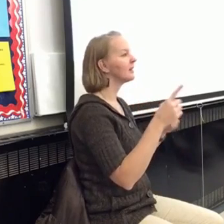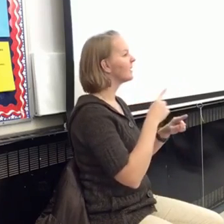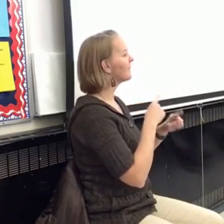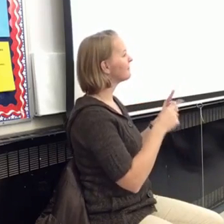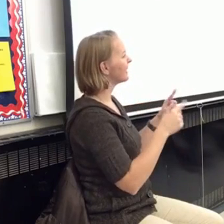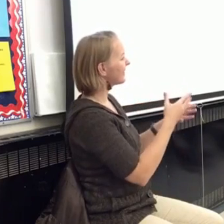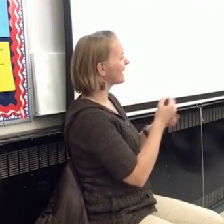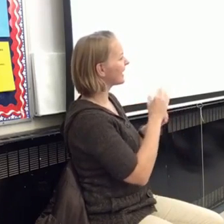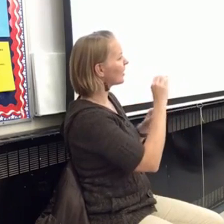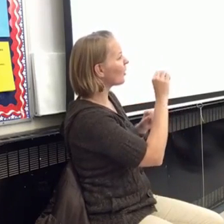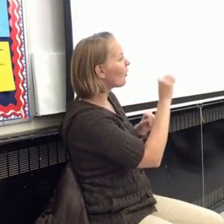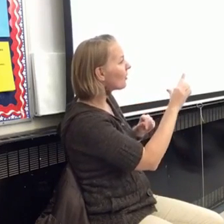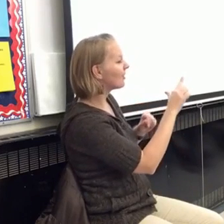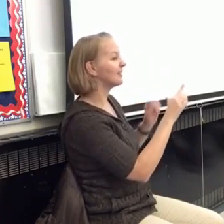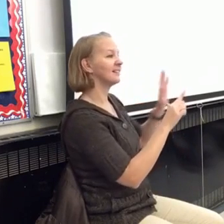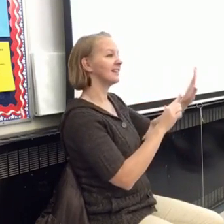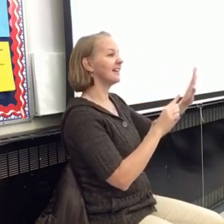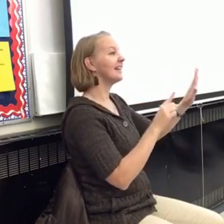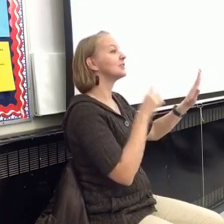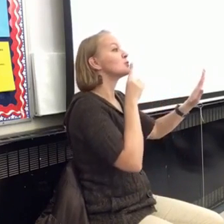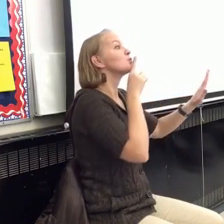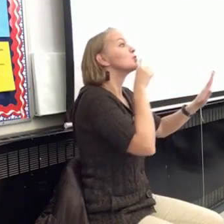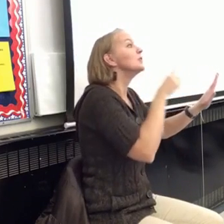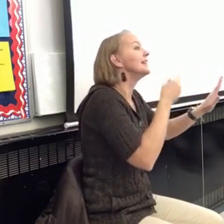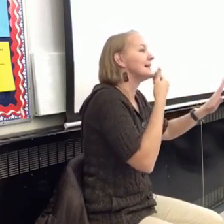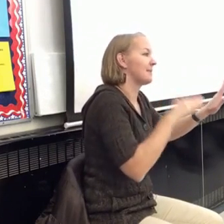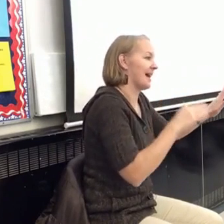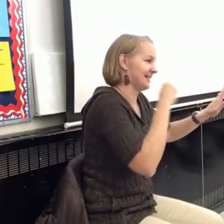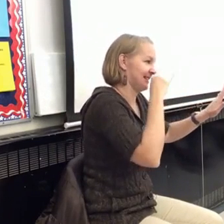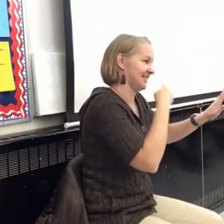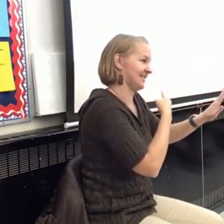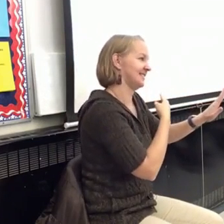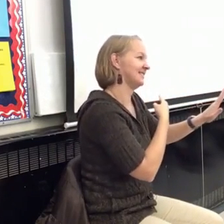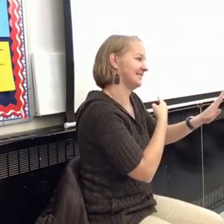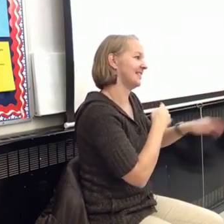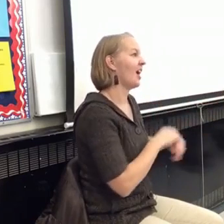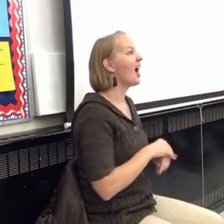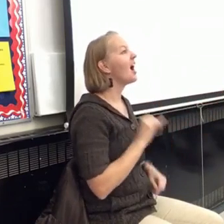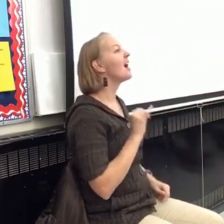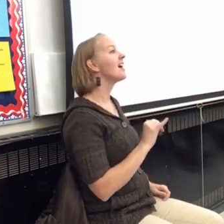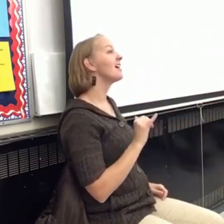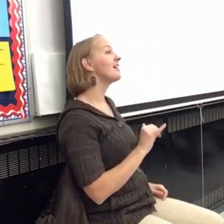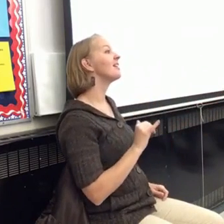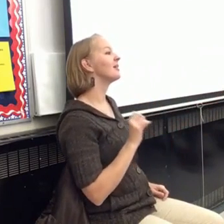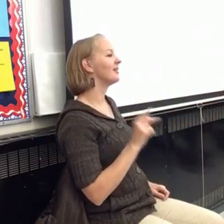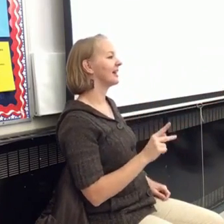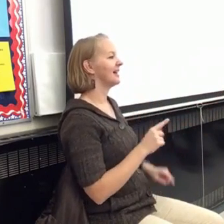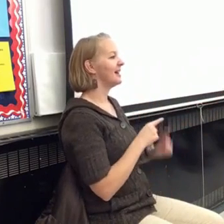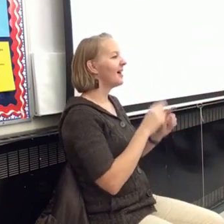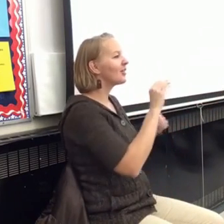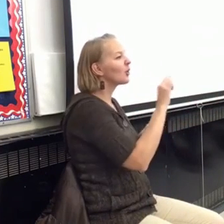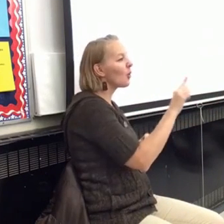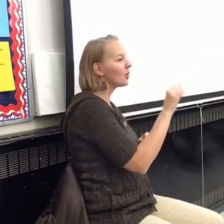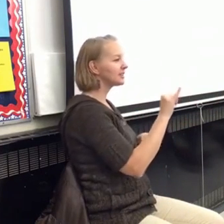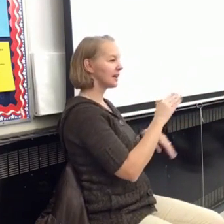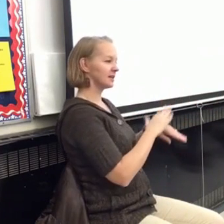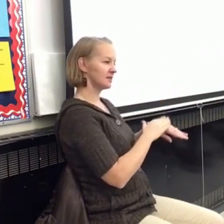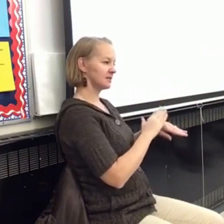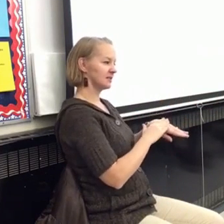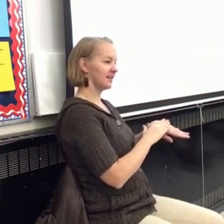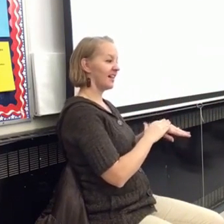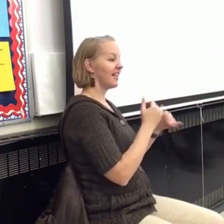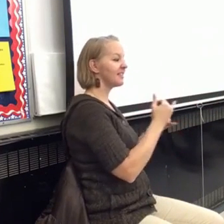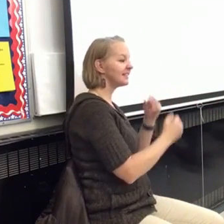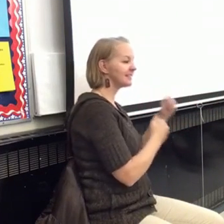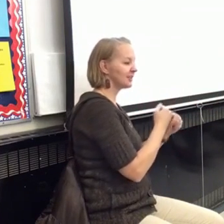bad. This is like the really bad kids. Oh. Yeah. But the coal is like well, you didn't get eaten